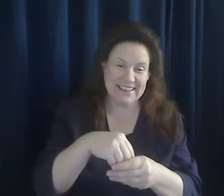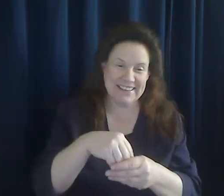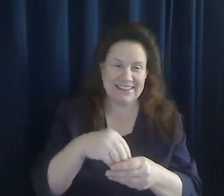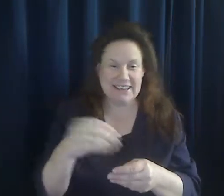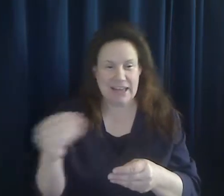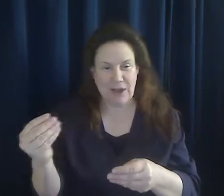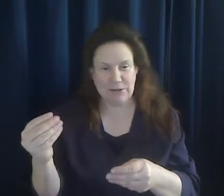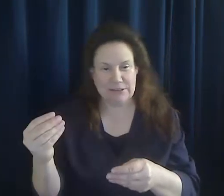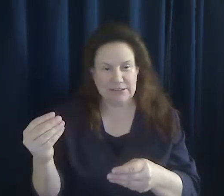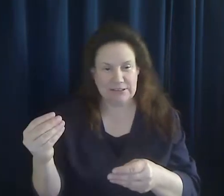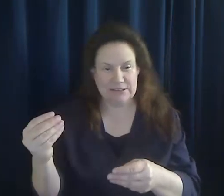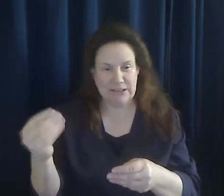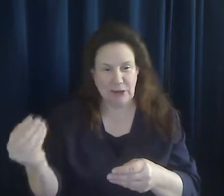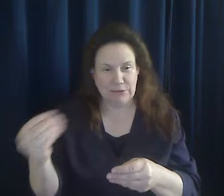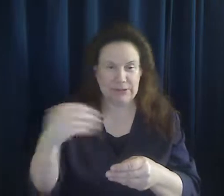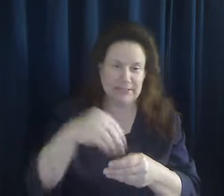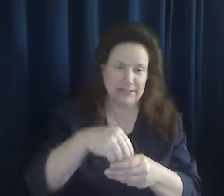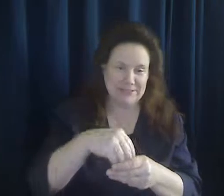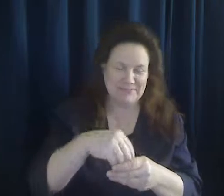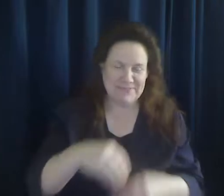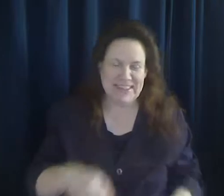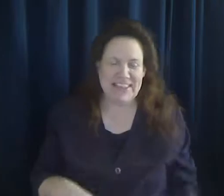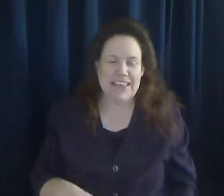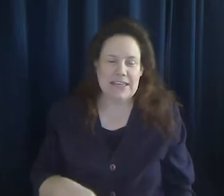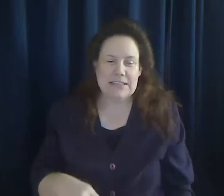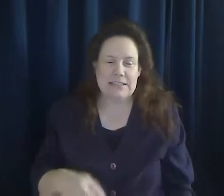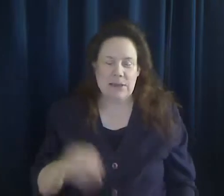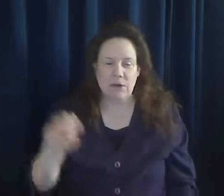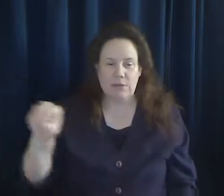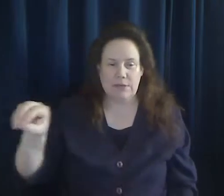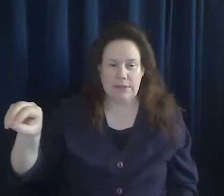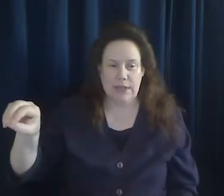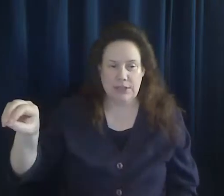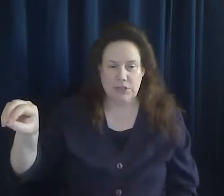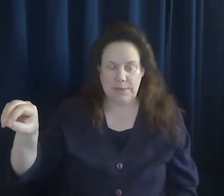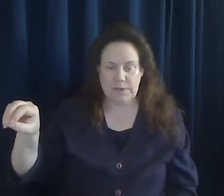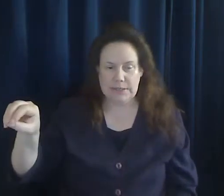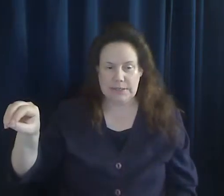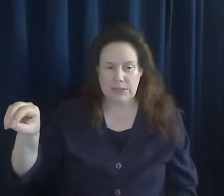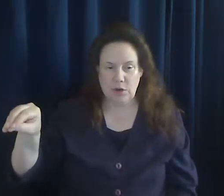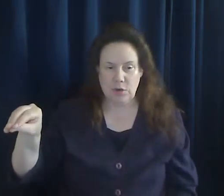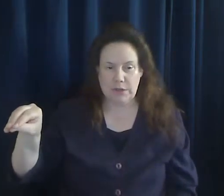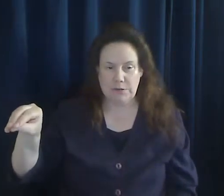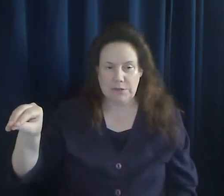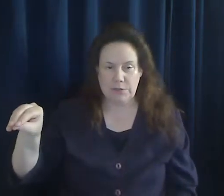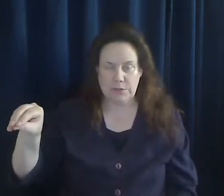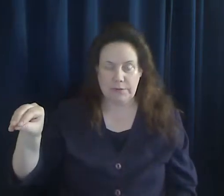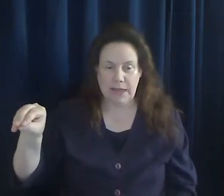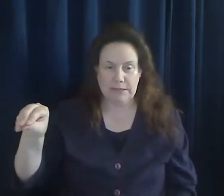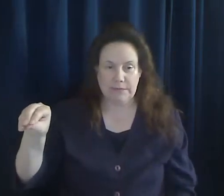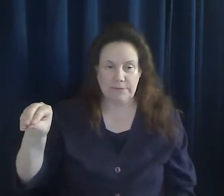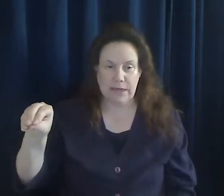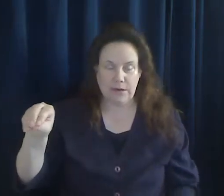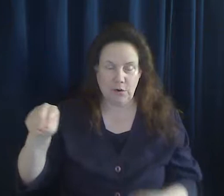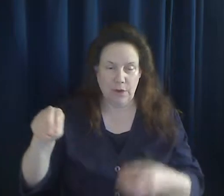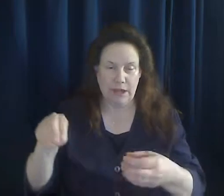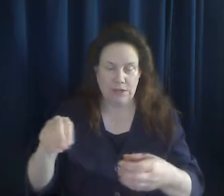In, out, out, in. So the hand shape is an O that you squish flat, a flat O hand